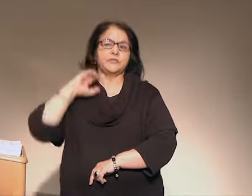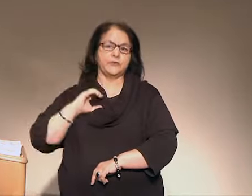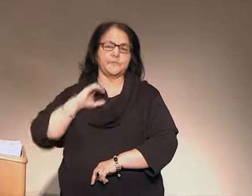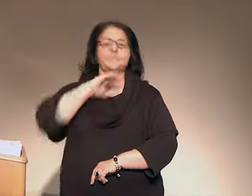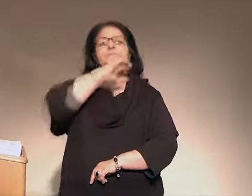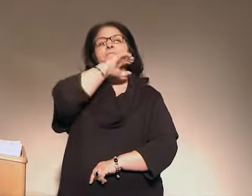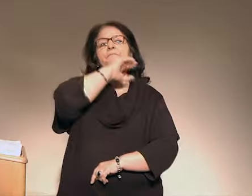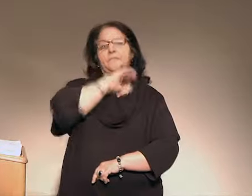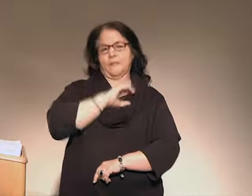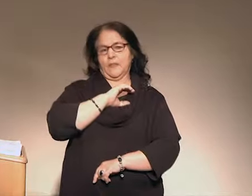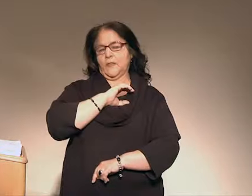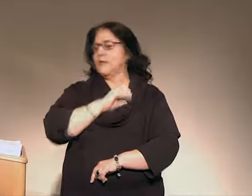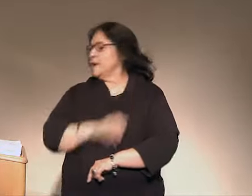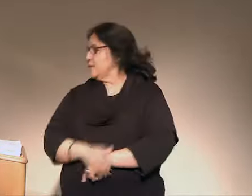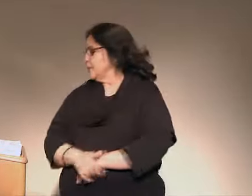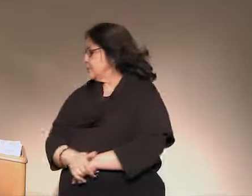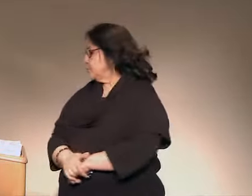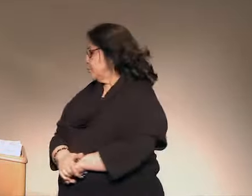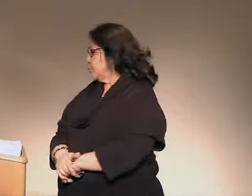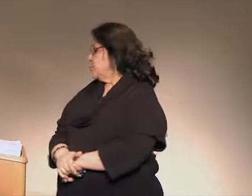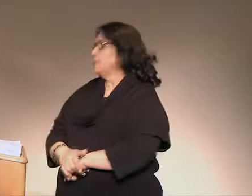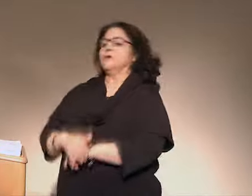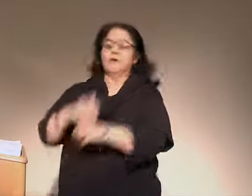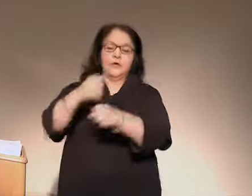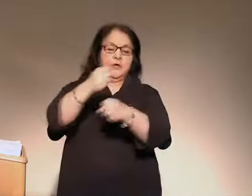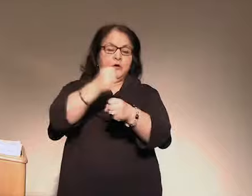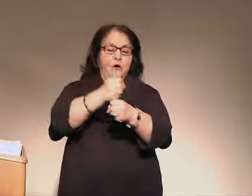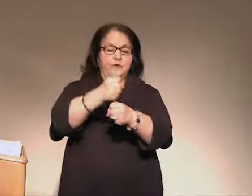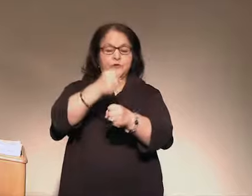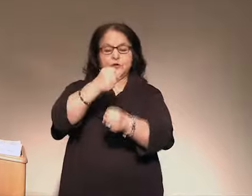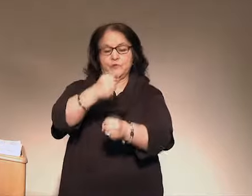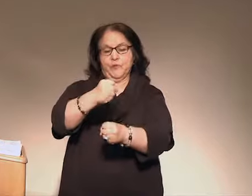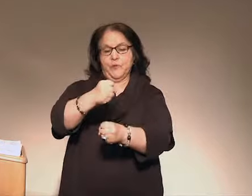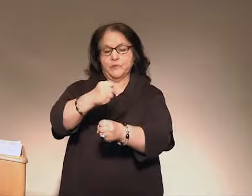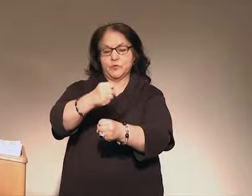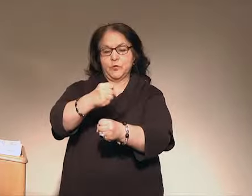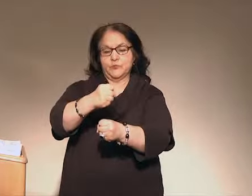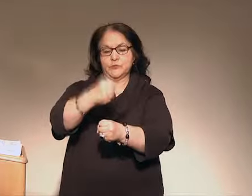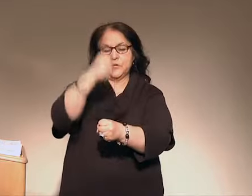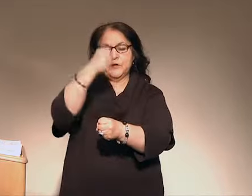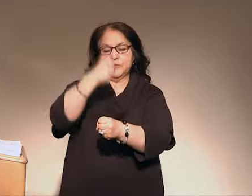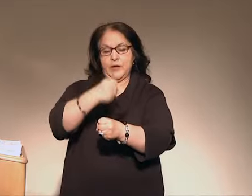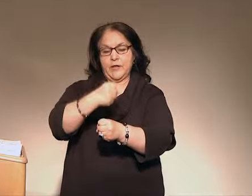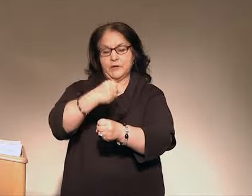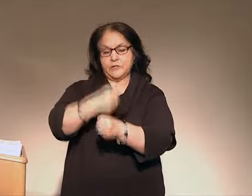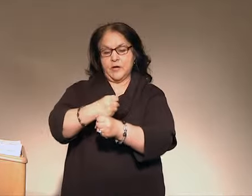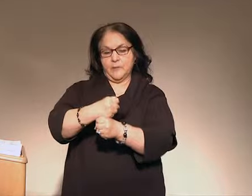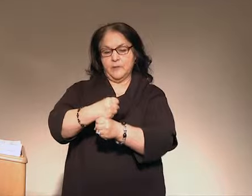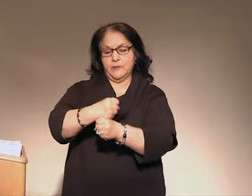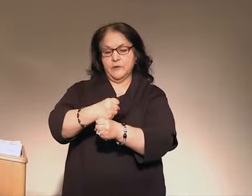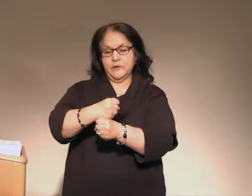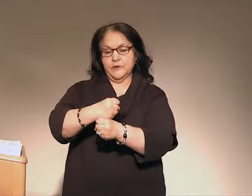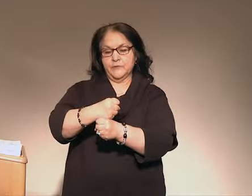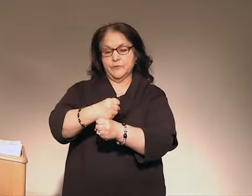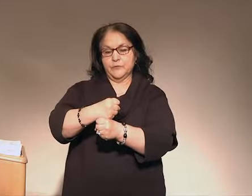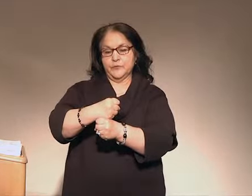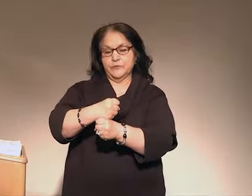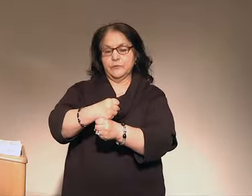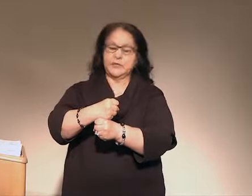cafeteria. The next word, coffee, you have both palms closed, right hand on top of your left